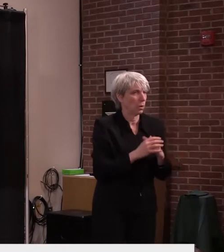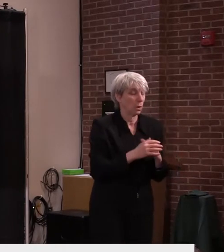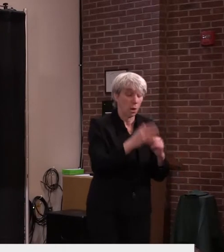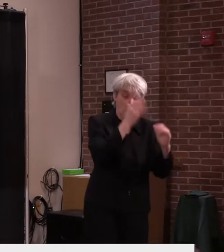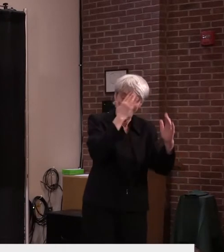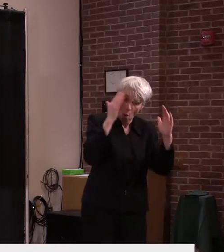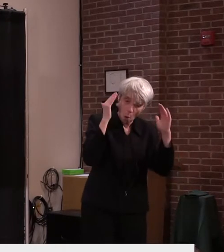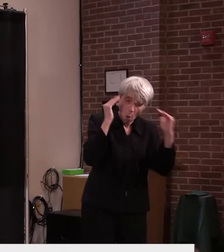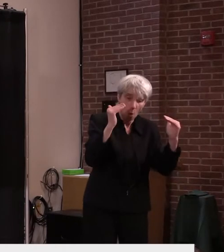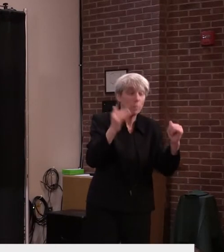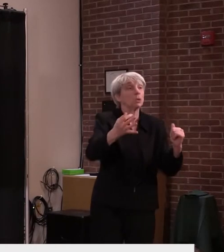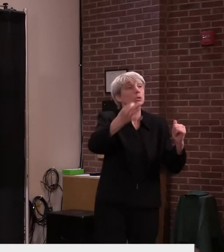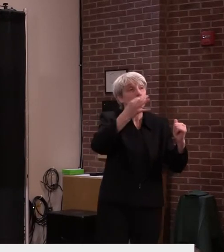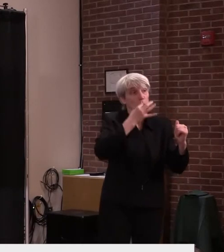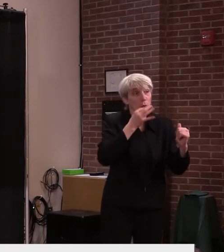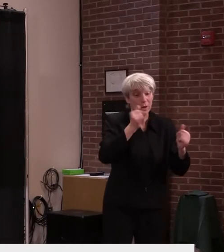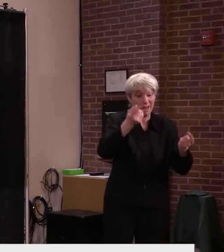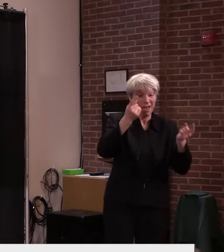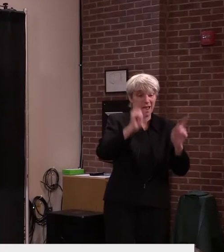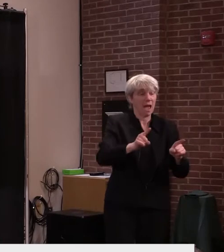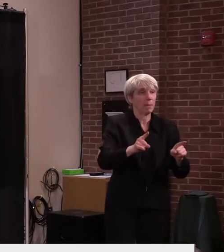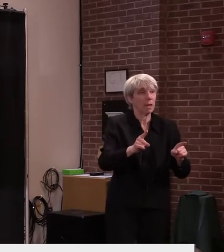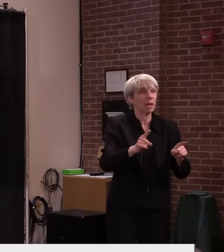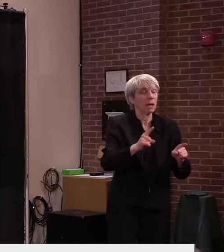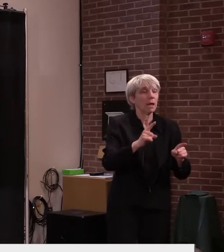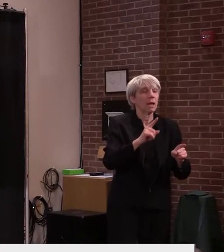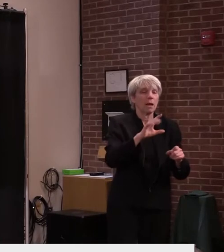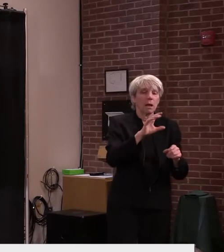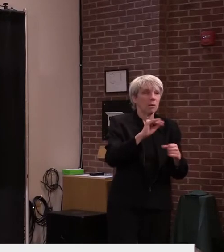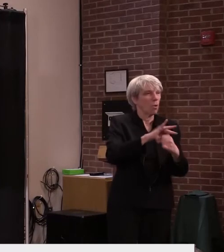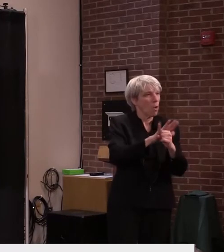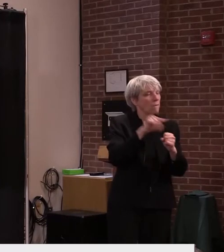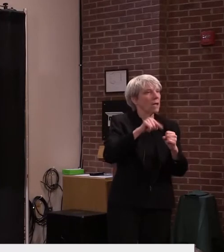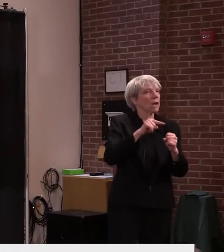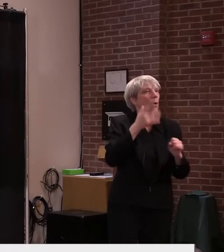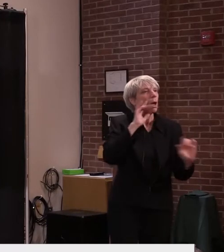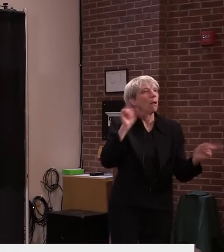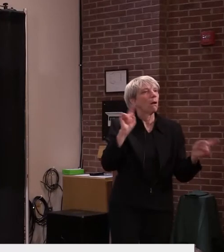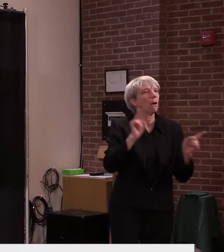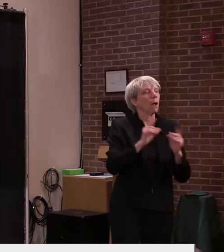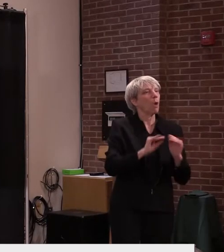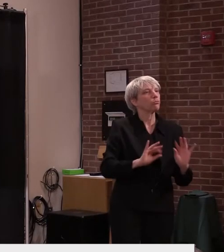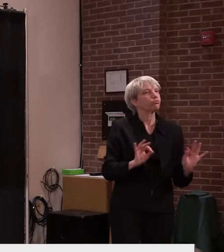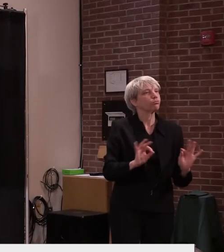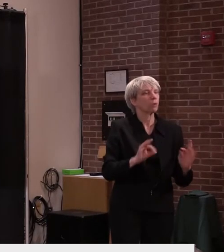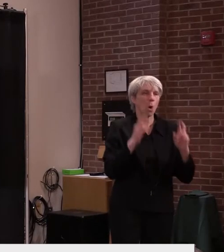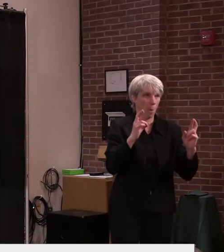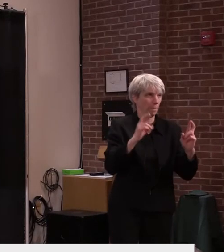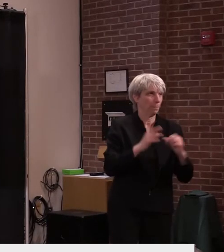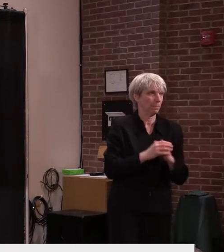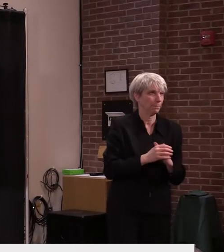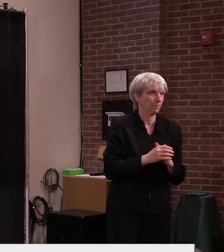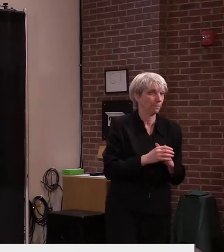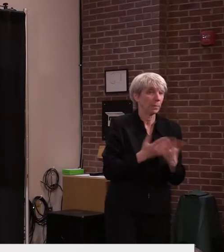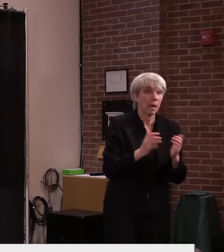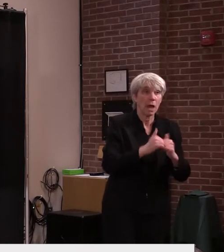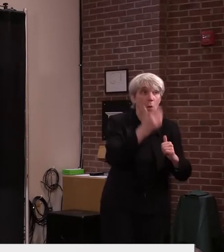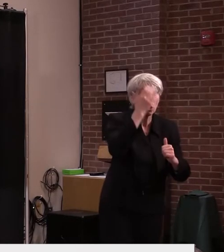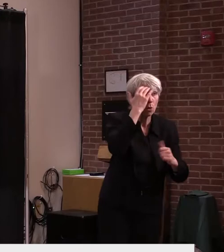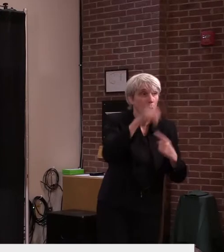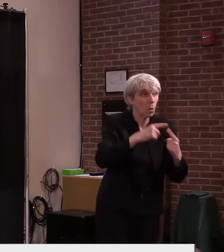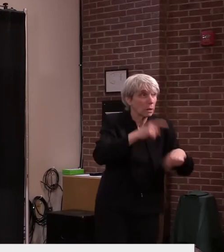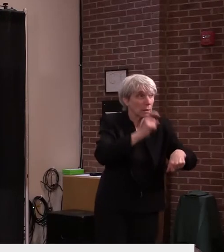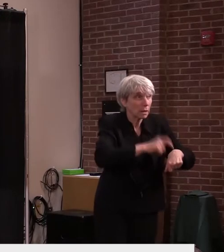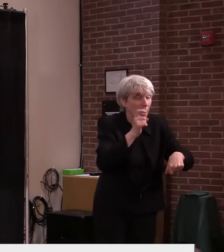live with this virus much more easily. As we've been doing all along in the pandemic, we use data and